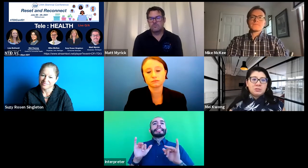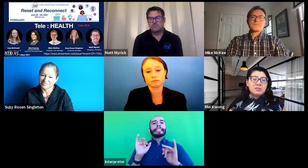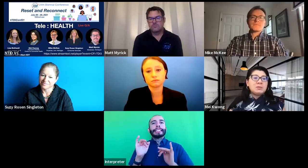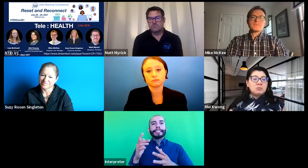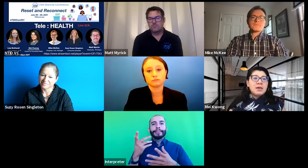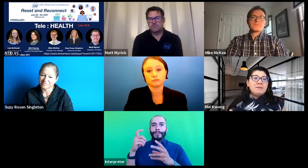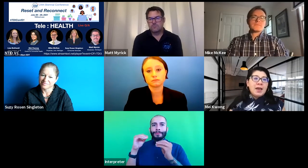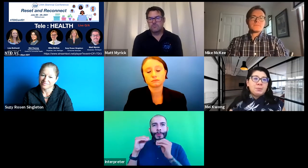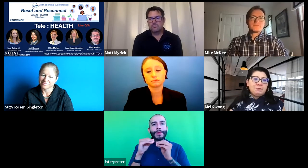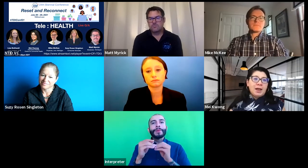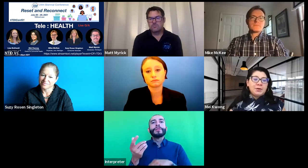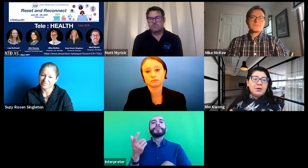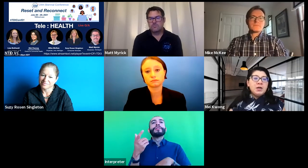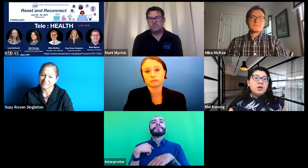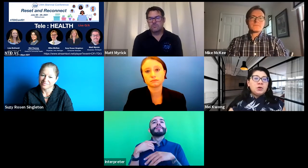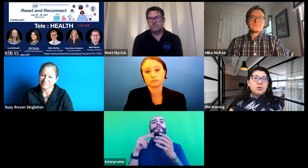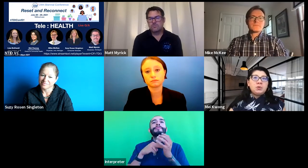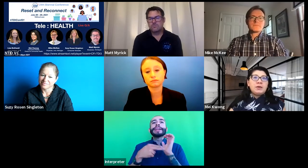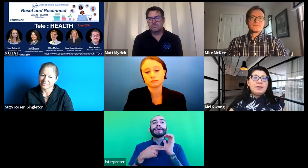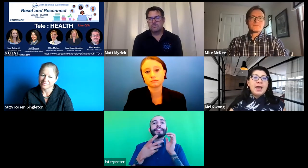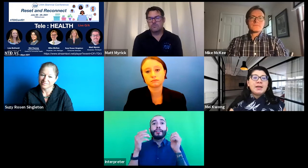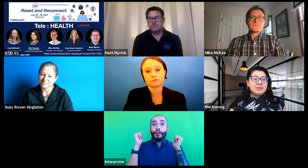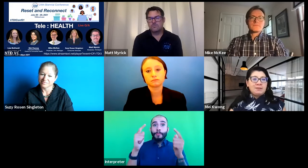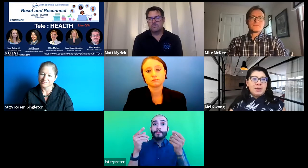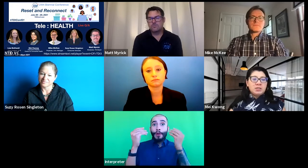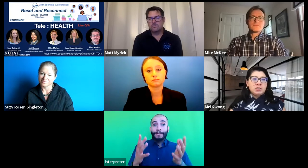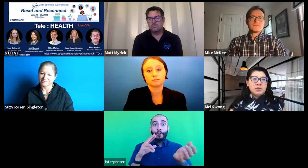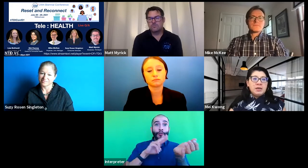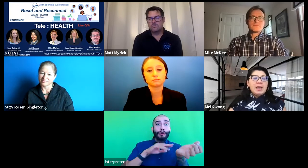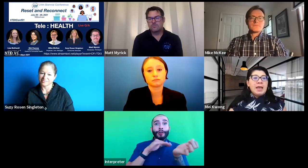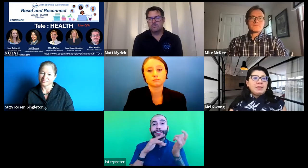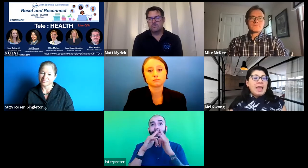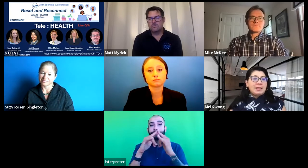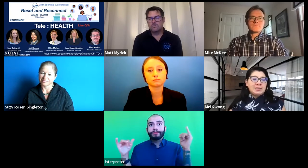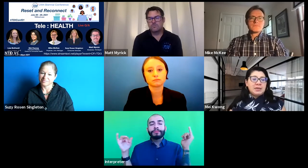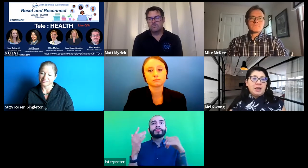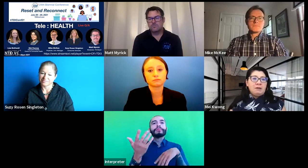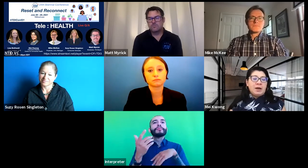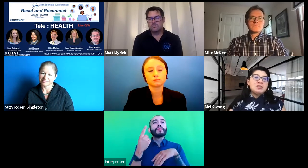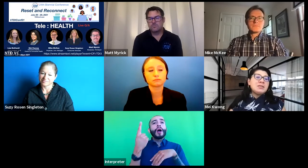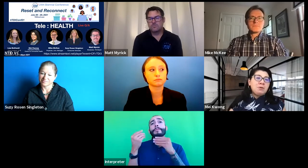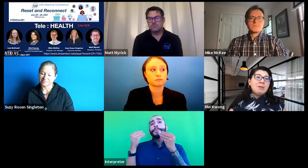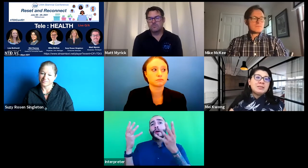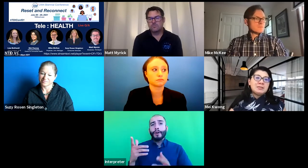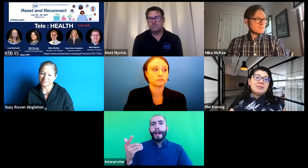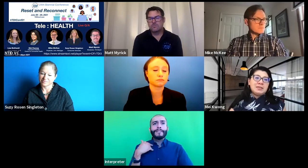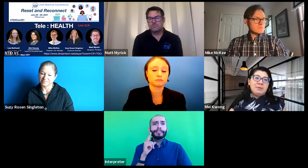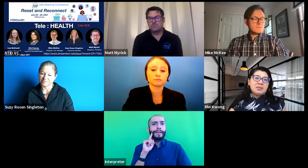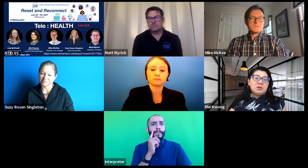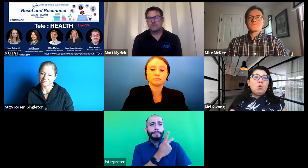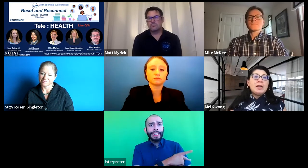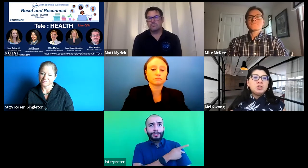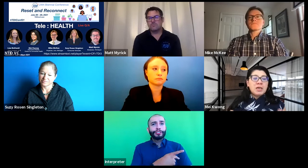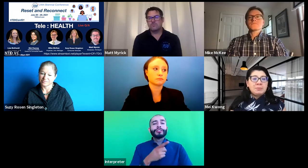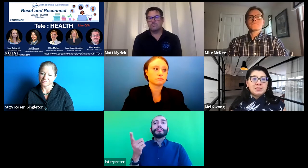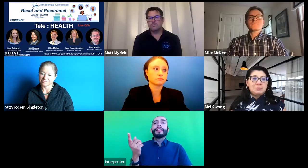providers were doing this, but you may have had a provider who, if they had a deaf patient and they had like a telehealth option, they probably said to the deaf